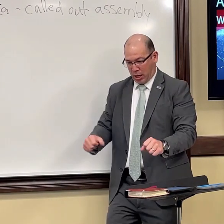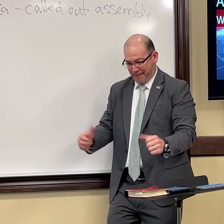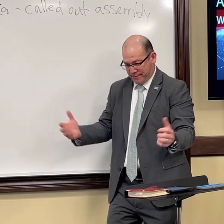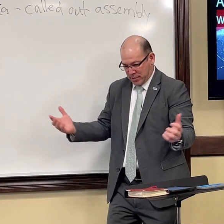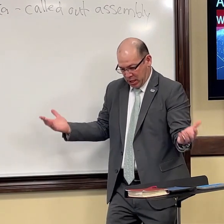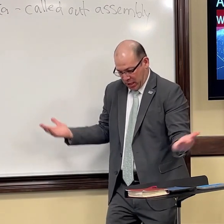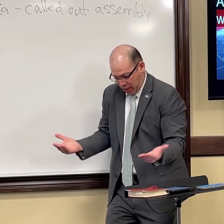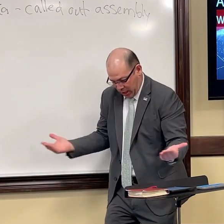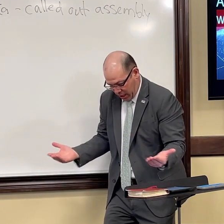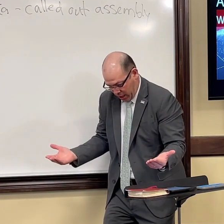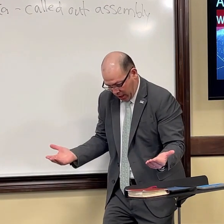I can be here,